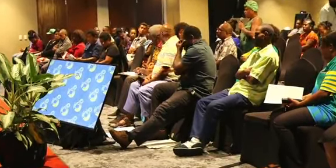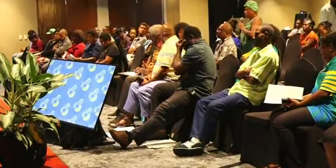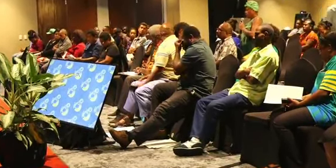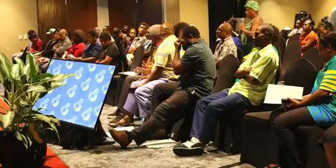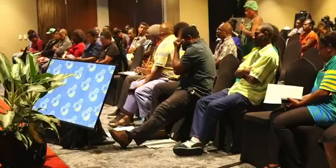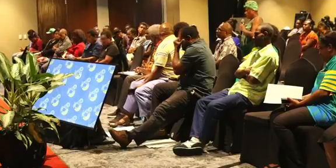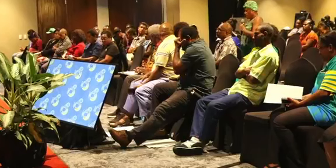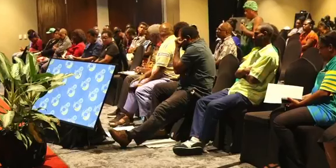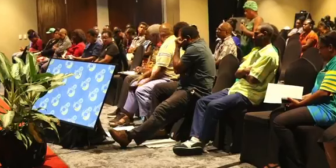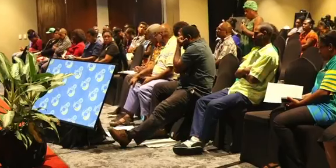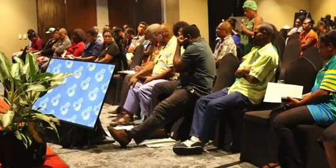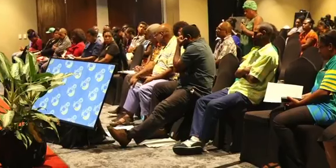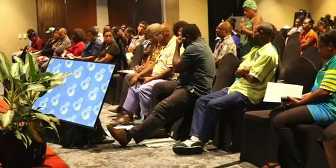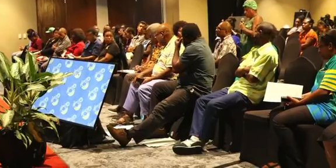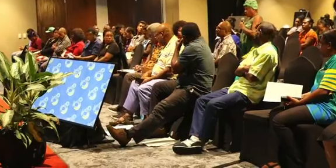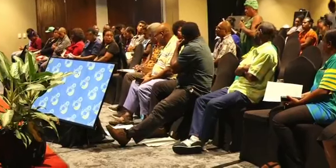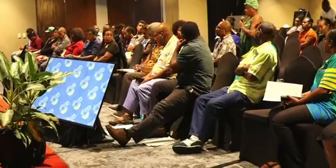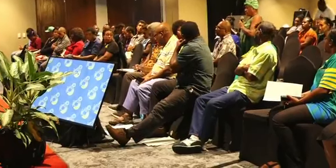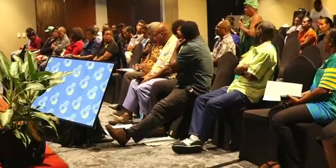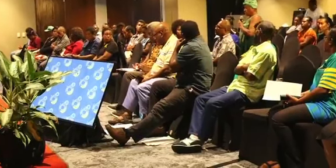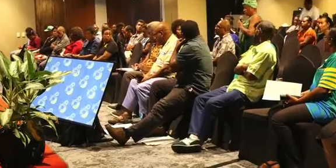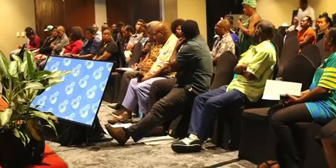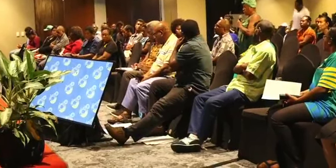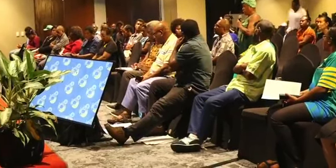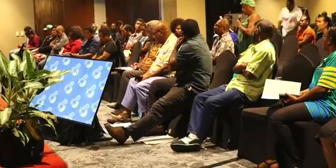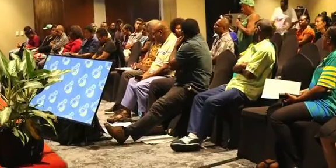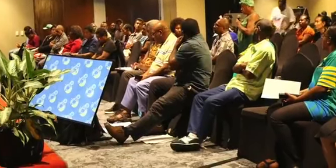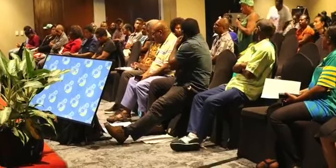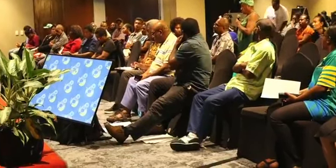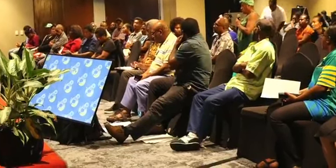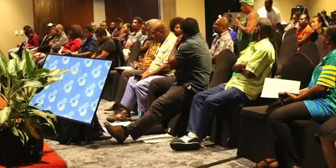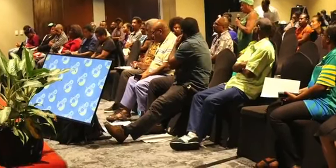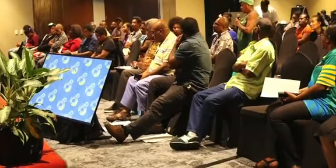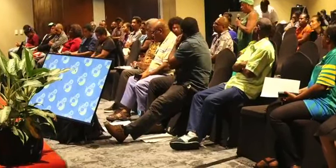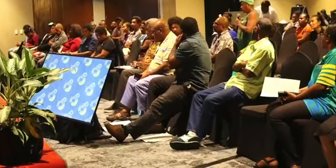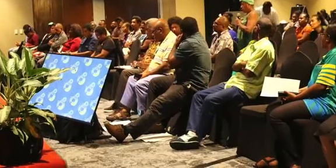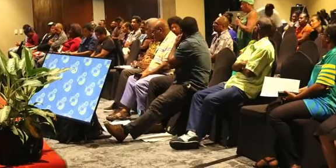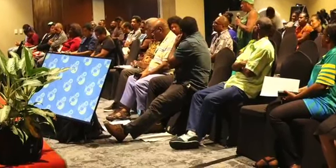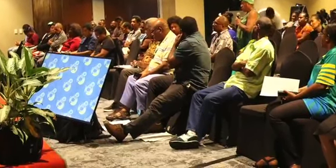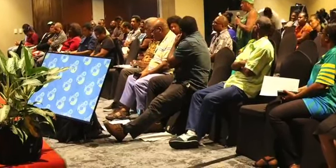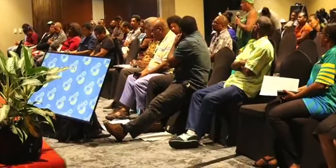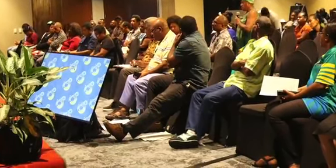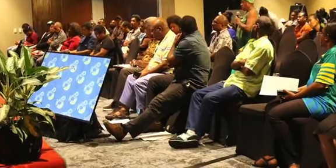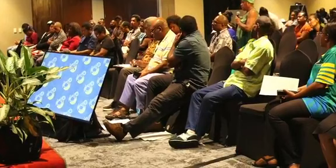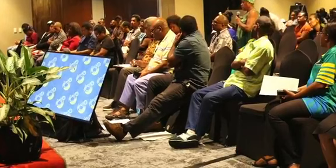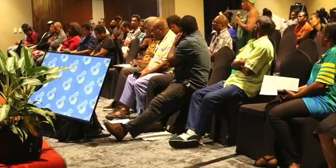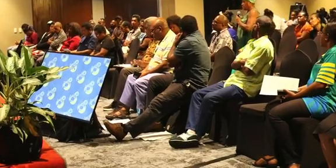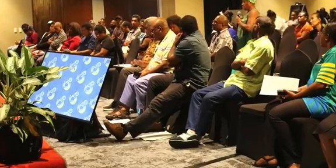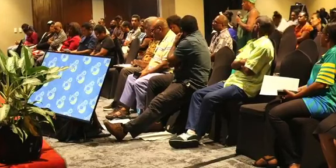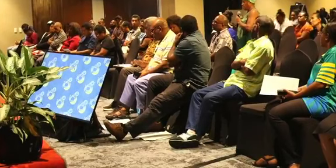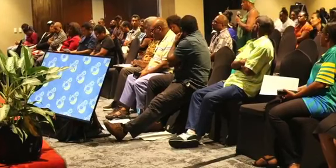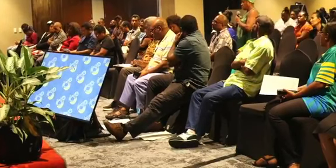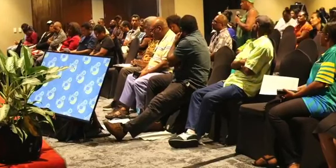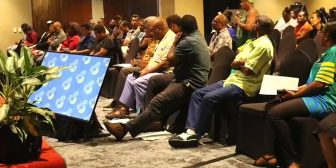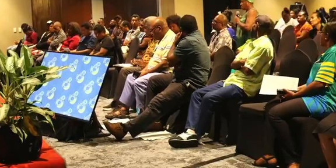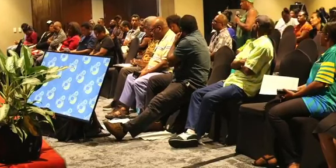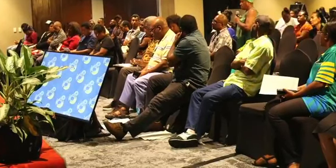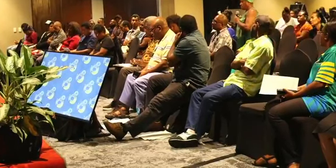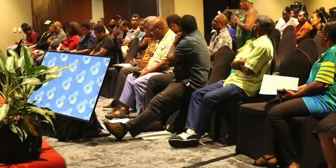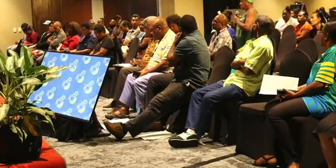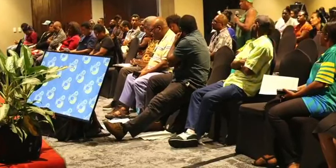Thank you, Tro. Me, some 5 plan notes where all points where me kisim where me feeling